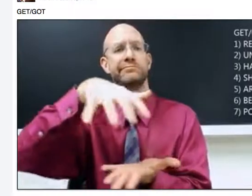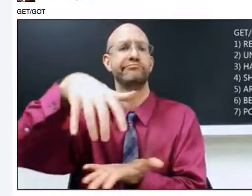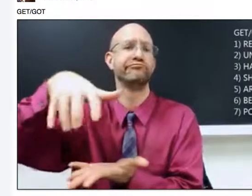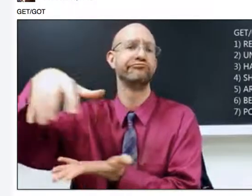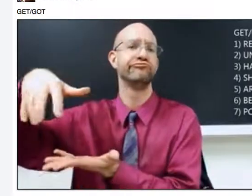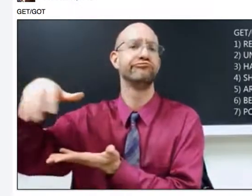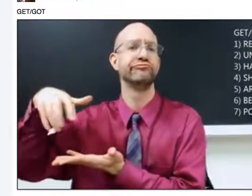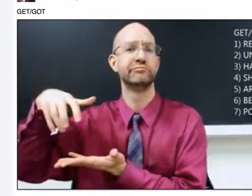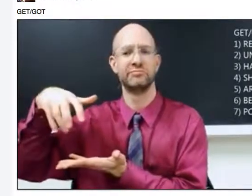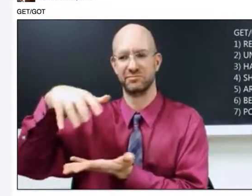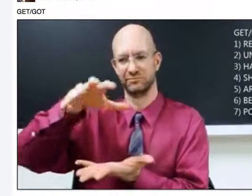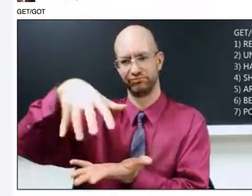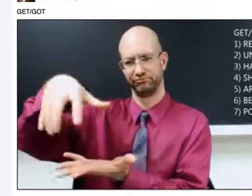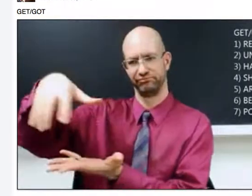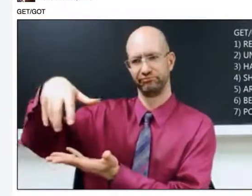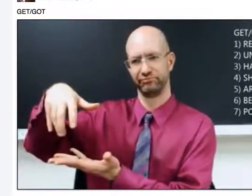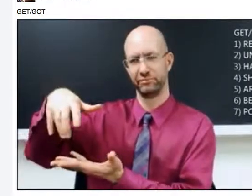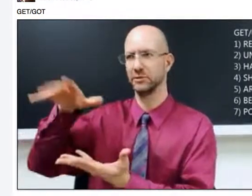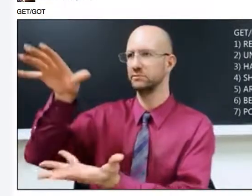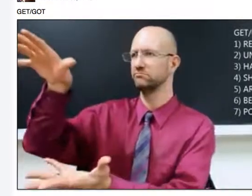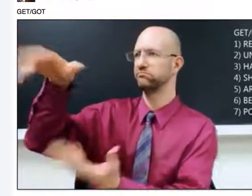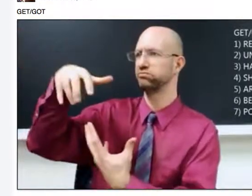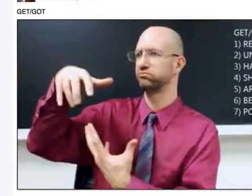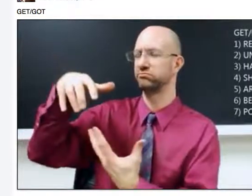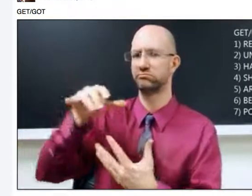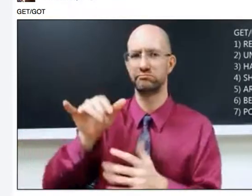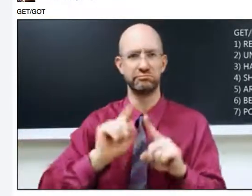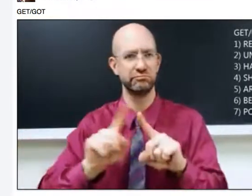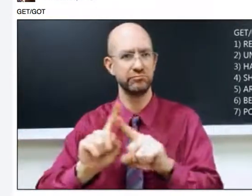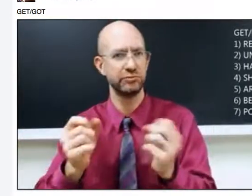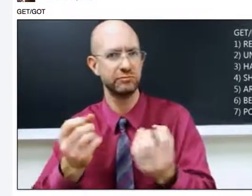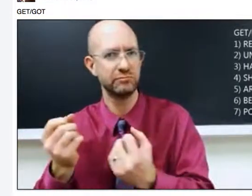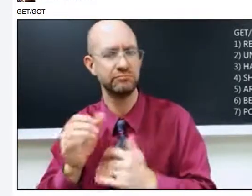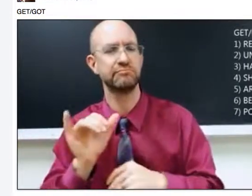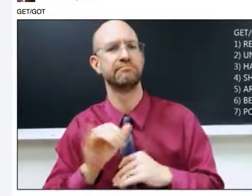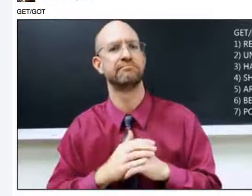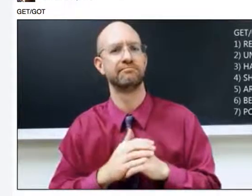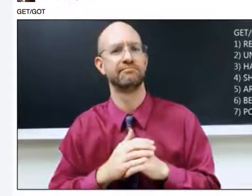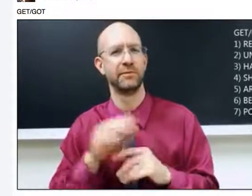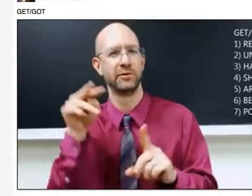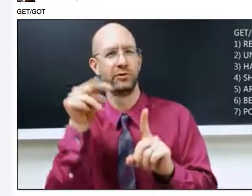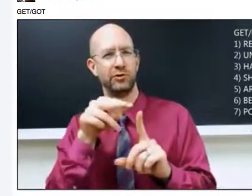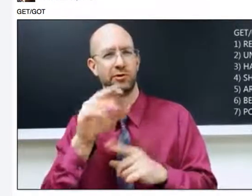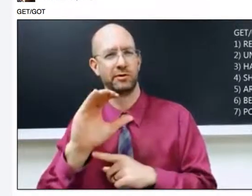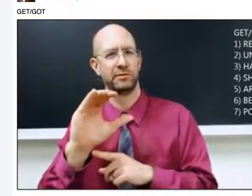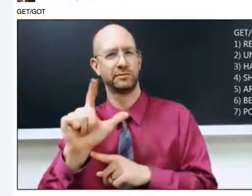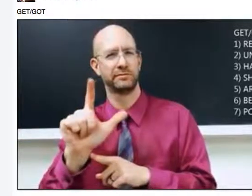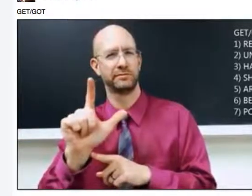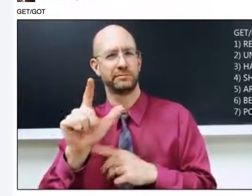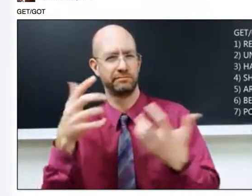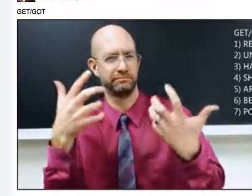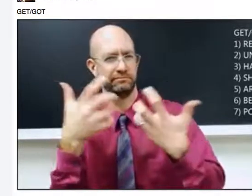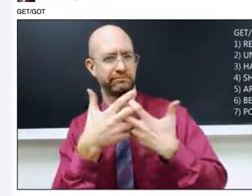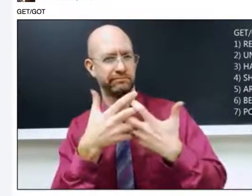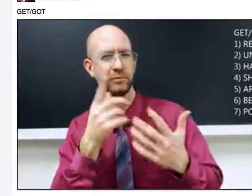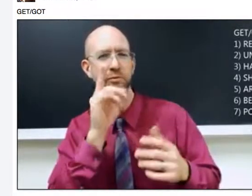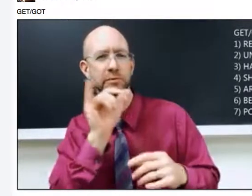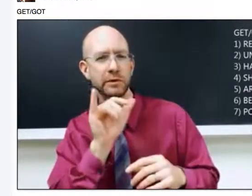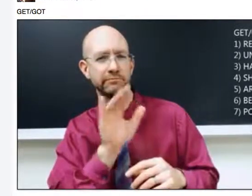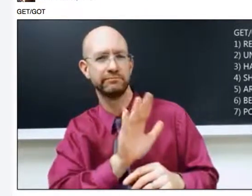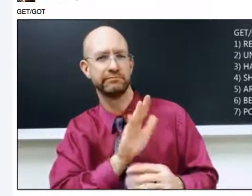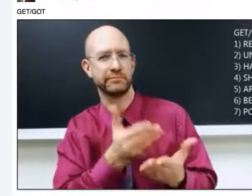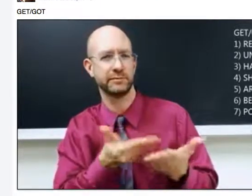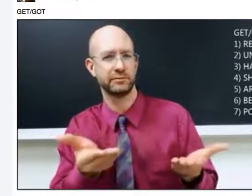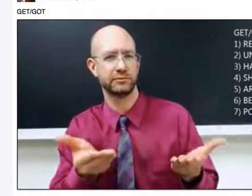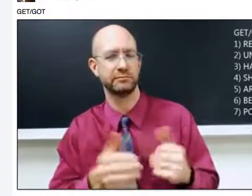going to the grocery store and getting a lot of food? You could sign it like this. It depends on what you're doing.